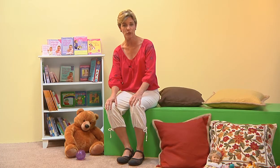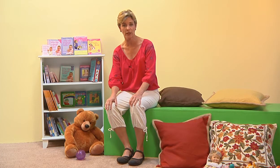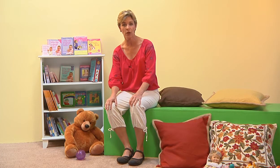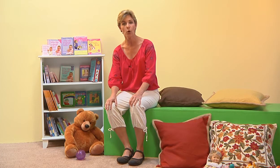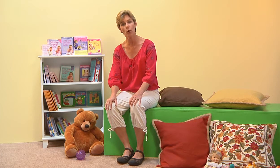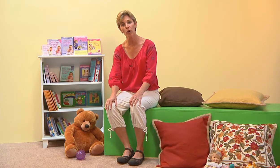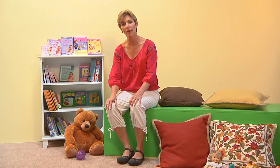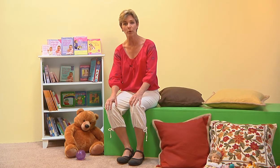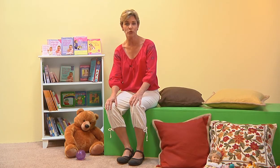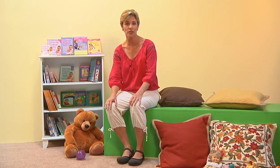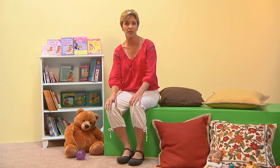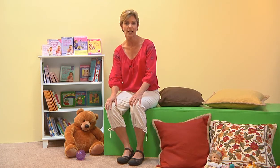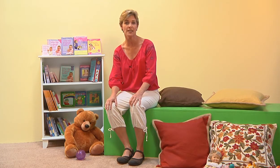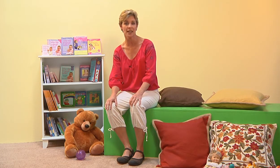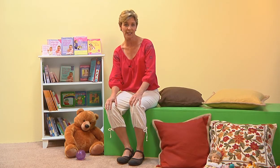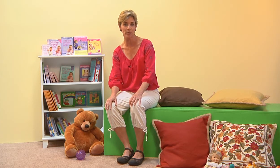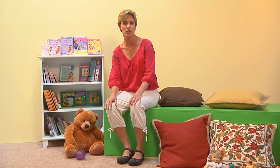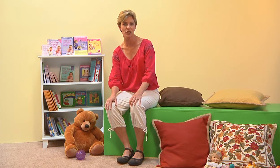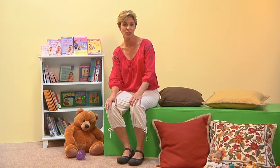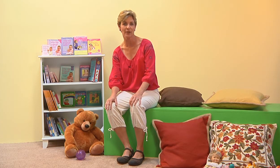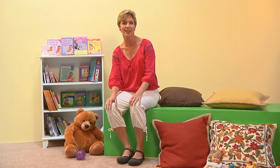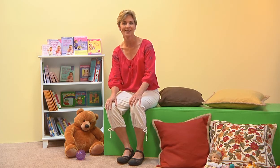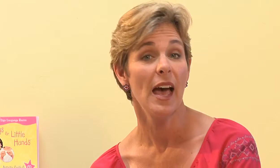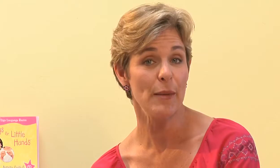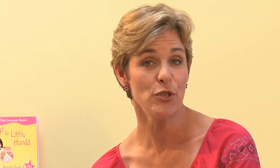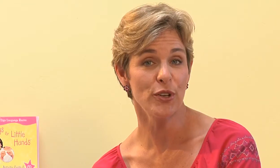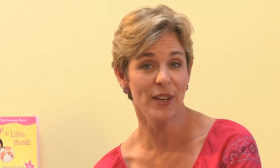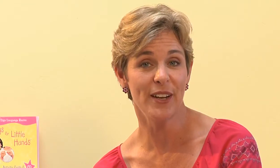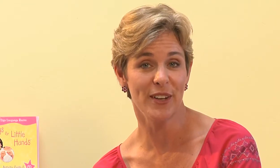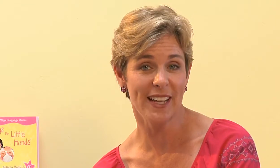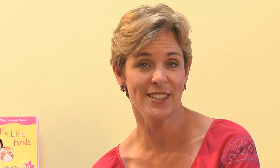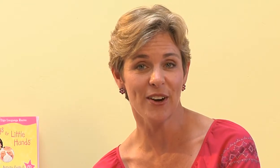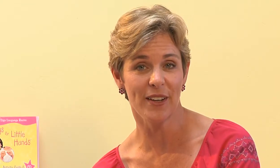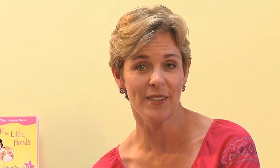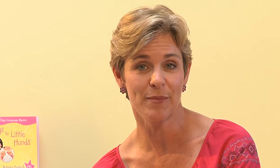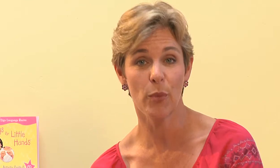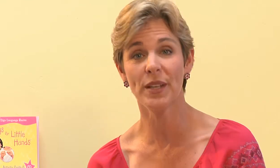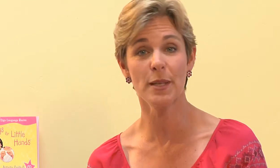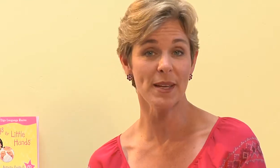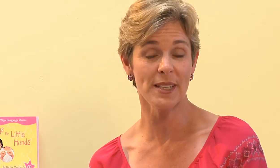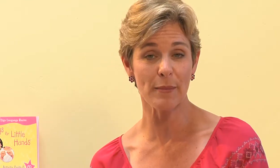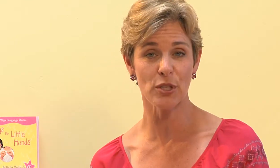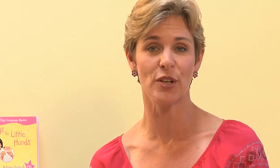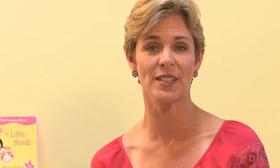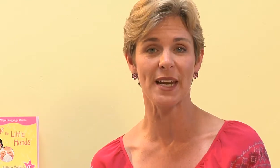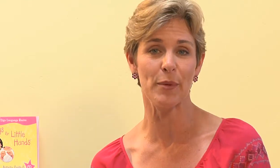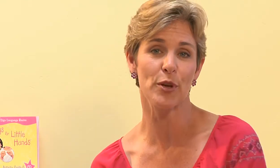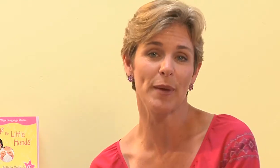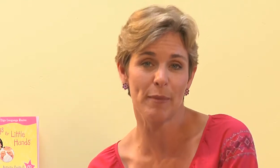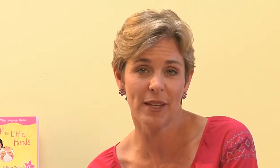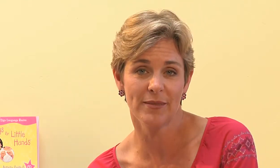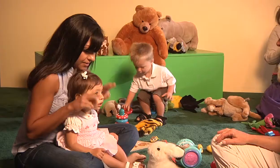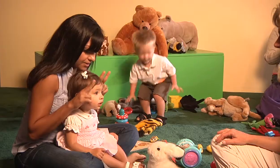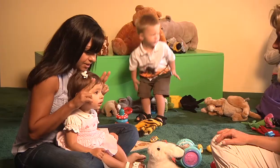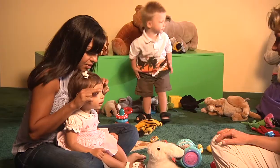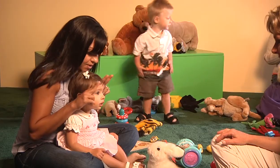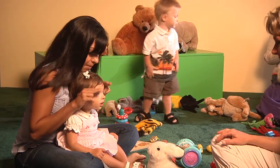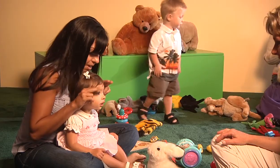country, or by purchasing a sign language dictionary. I'm sure you're eager to get started, but when's the best time to start signing with your baby? Babies